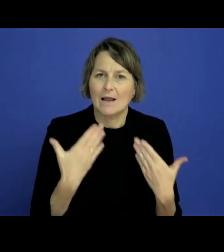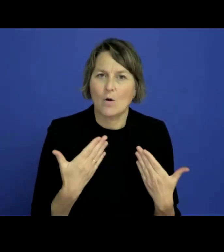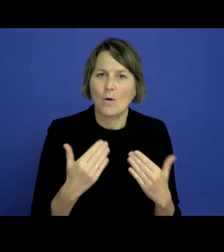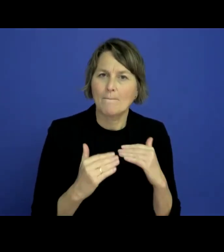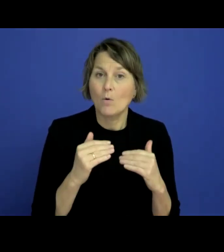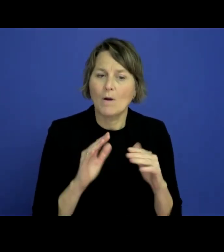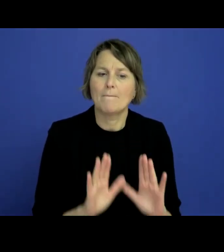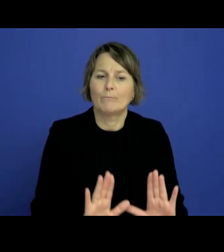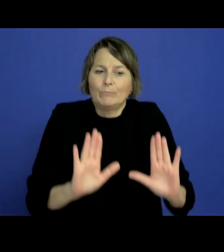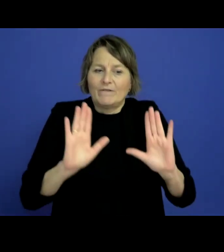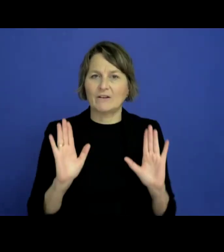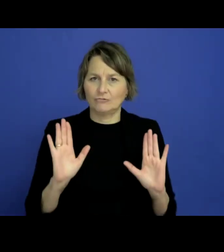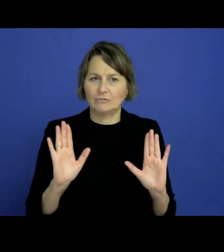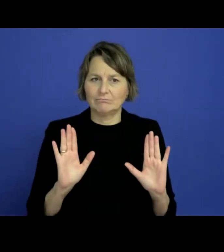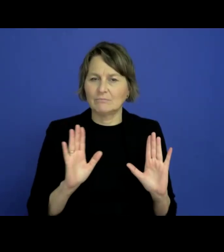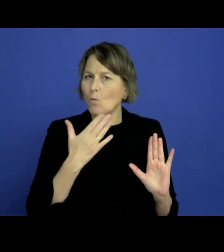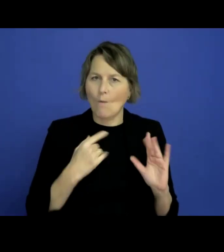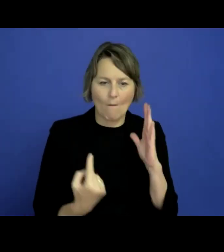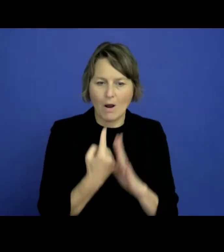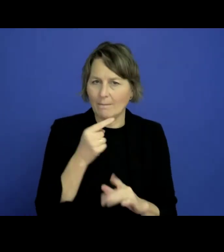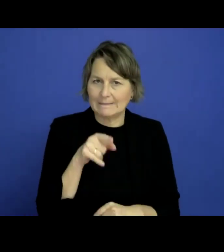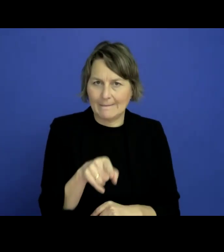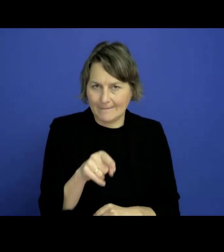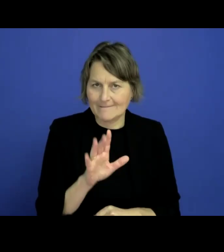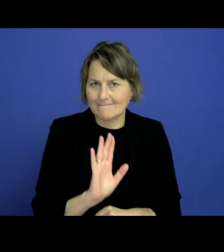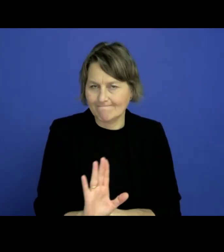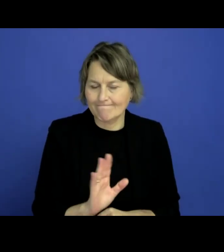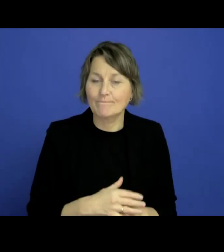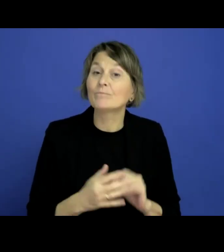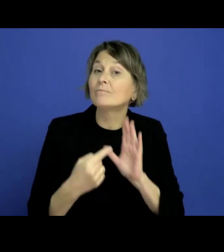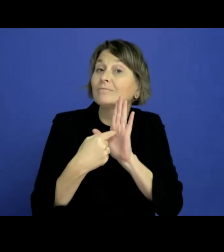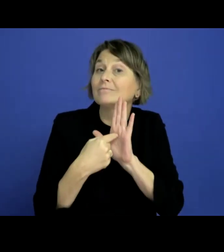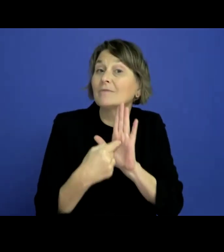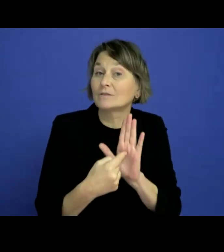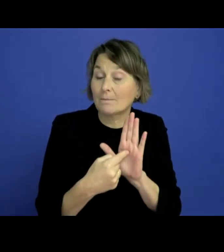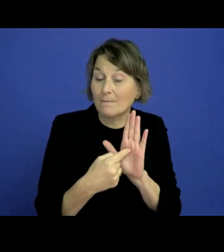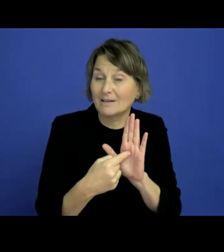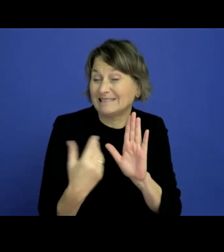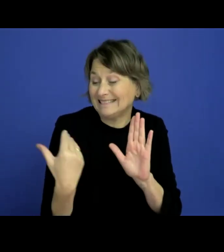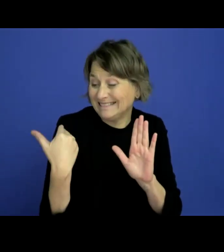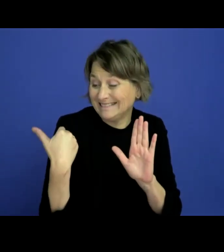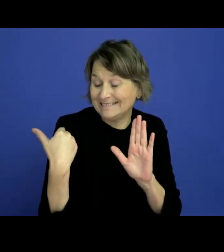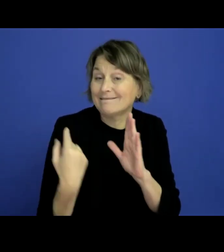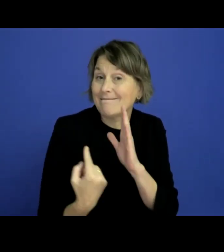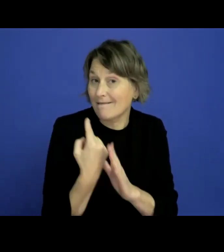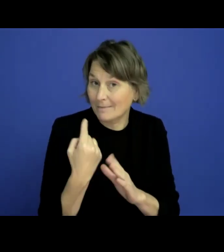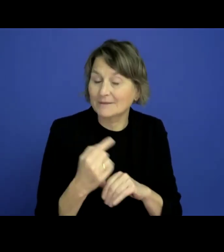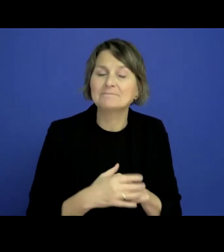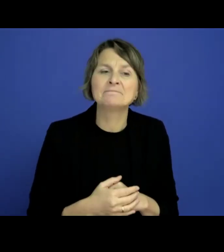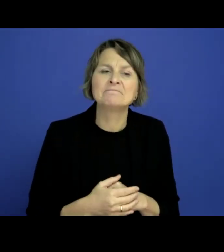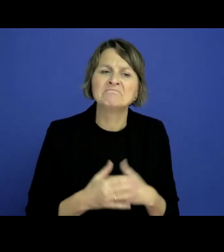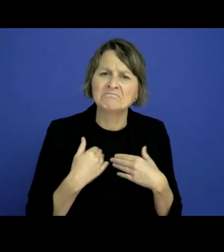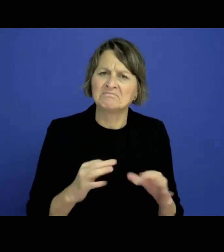initiative. So, for example, it has been enhanced more recently with a dedicated